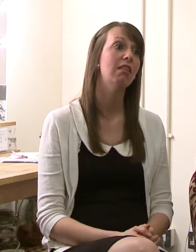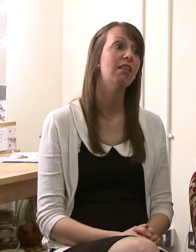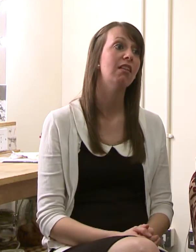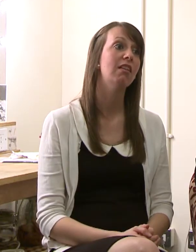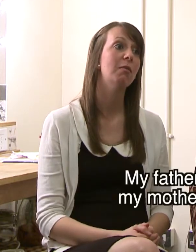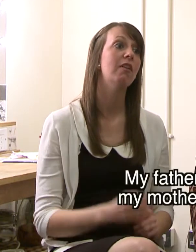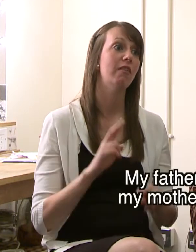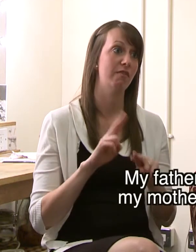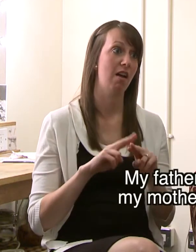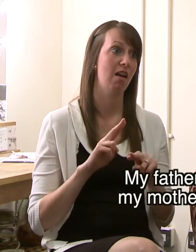Father was a steel worker.